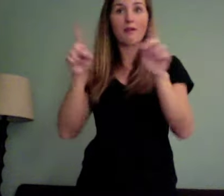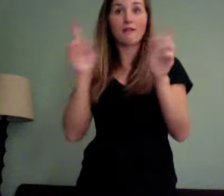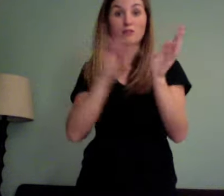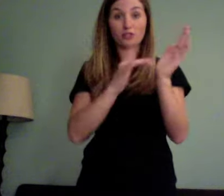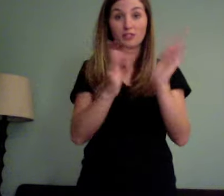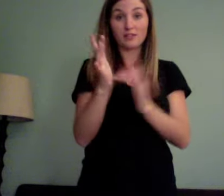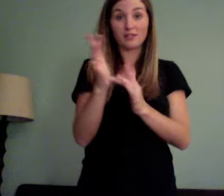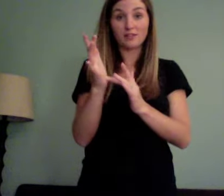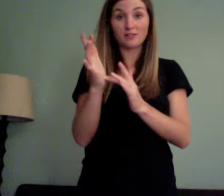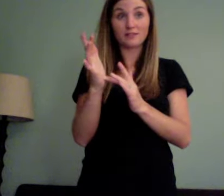And Peter spoke out and said,